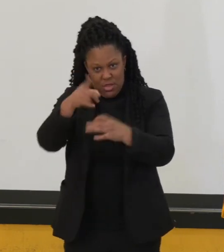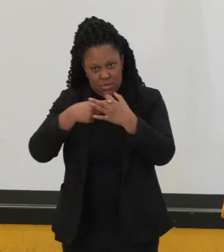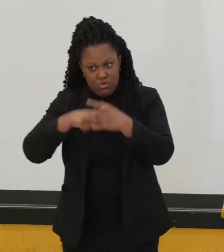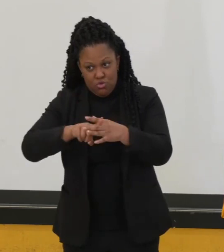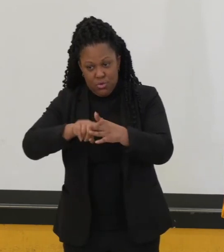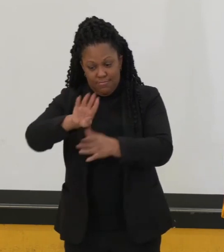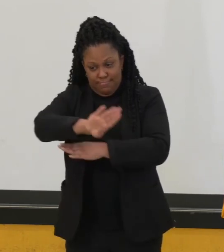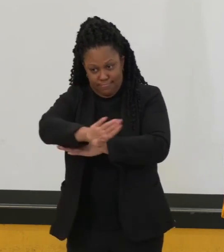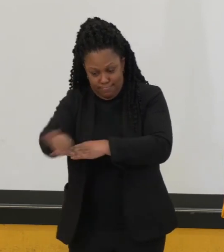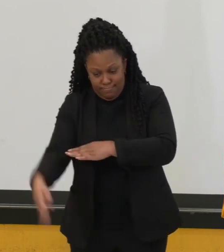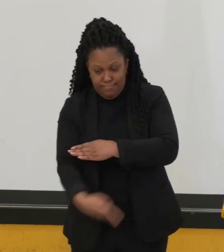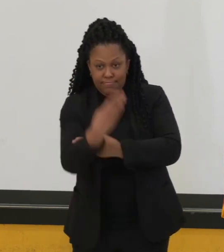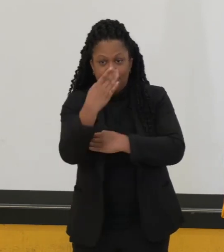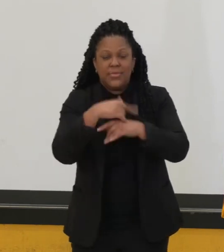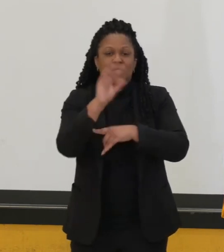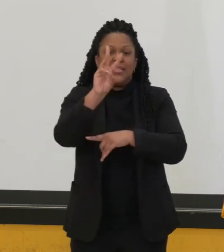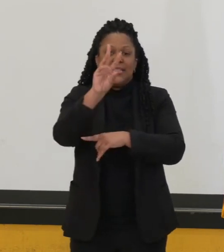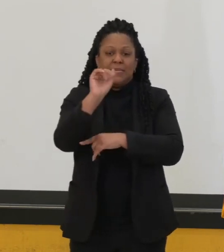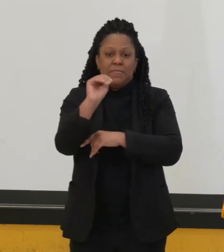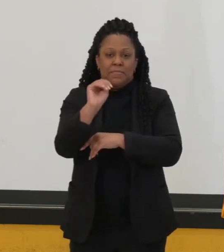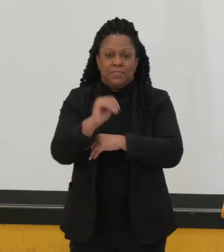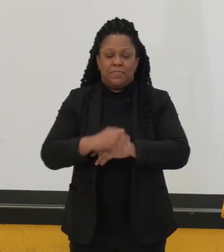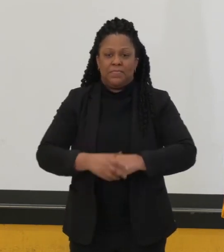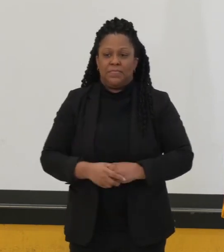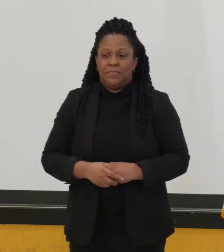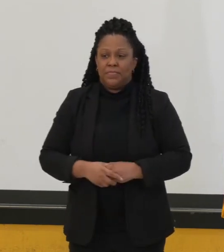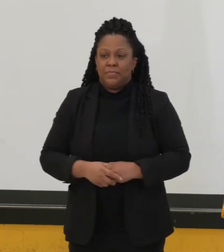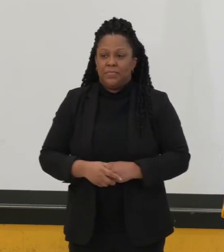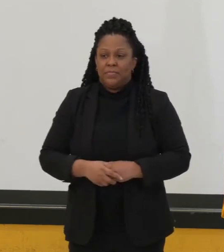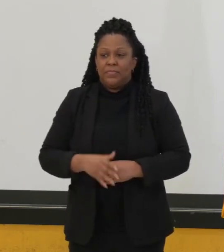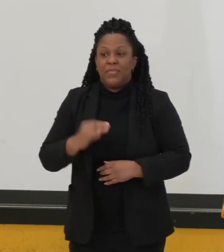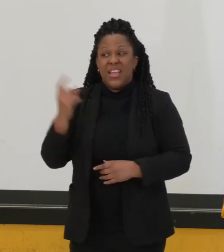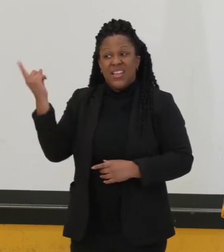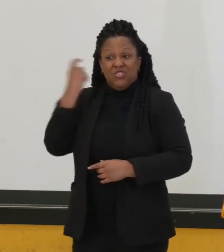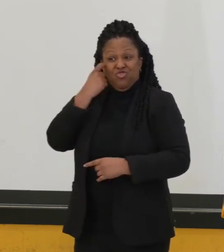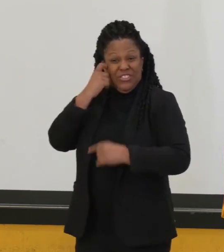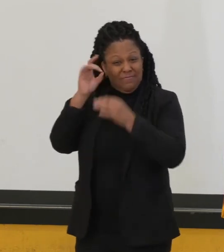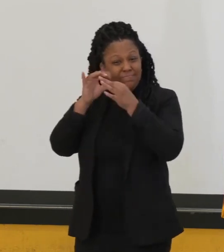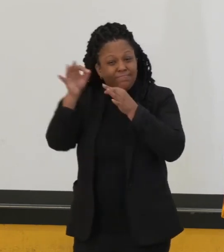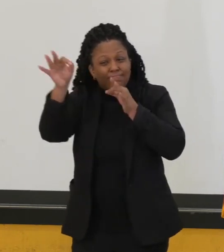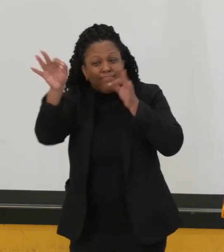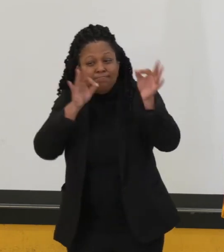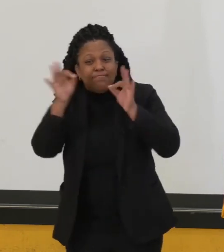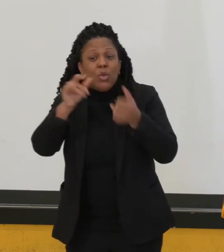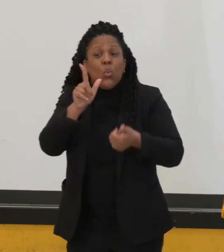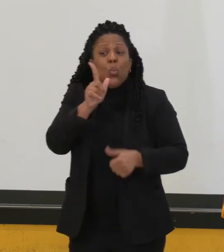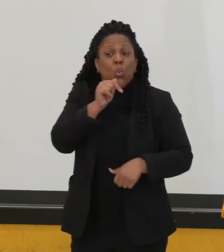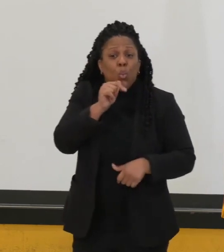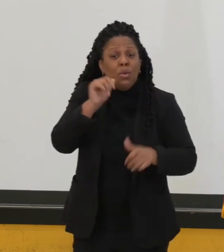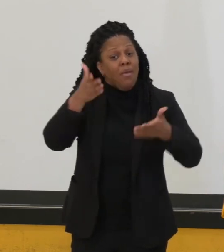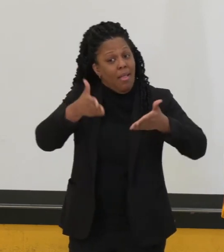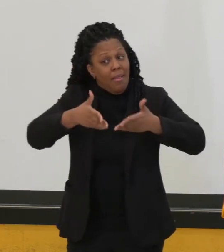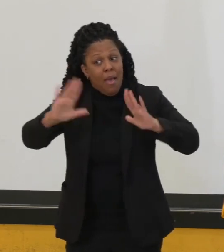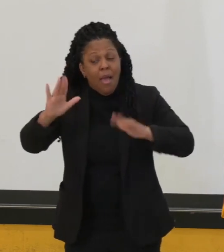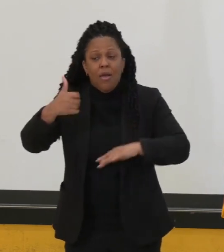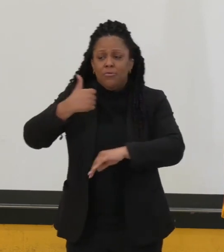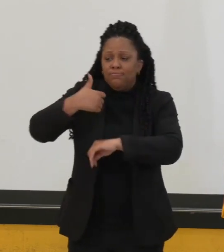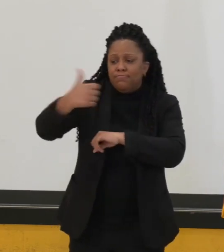similar exemptions laid out already by Mayor Fry. I won't repeat them.